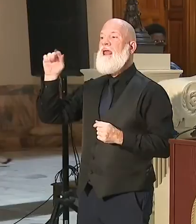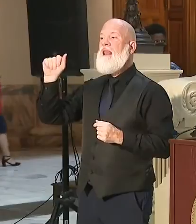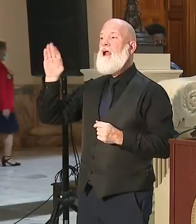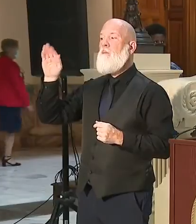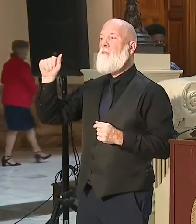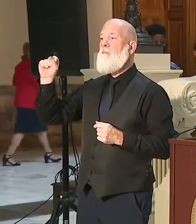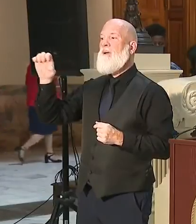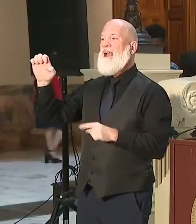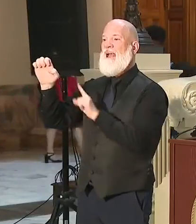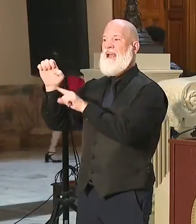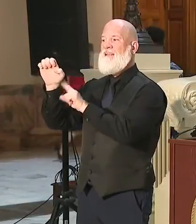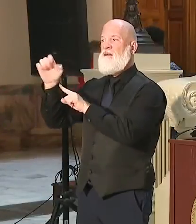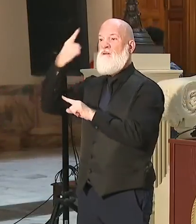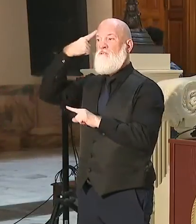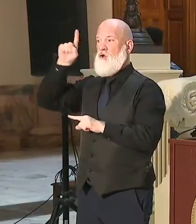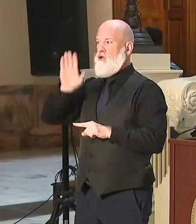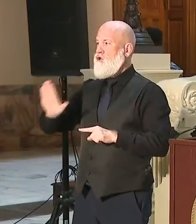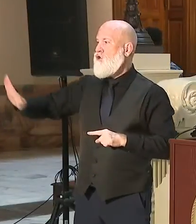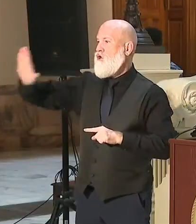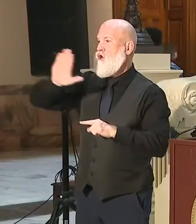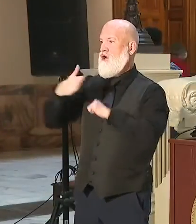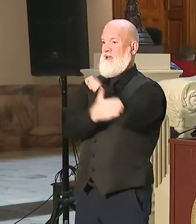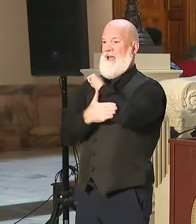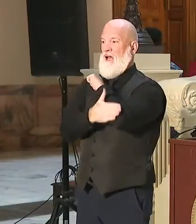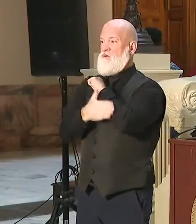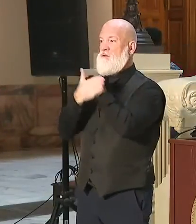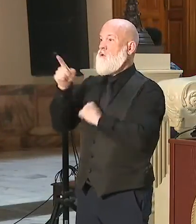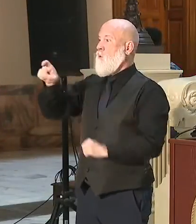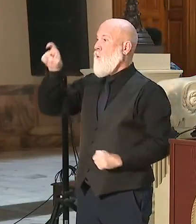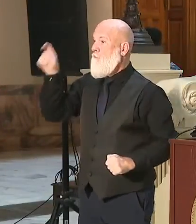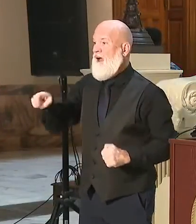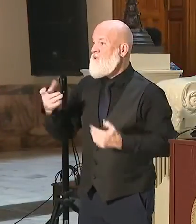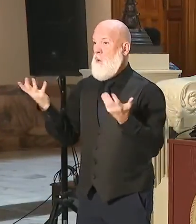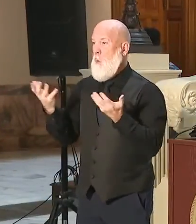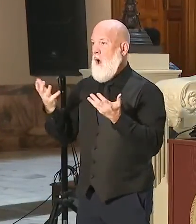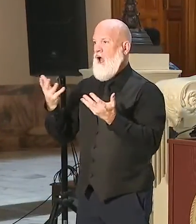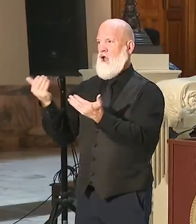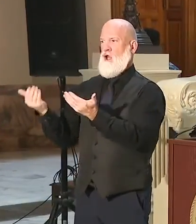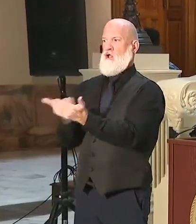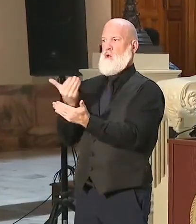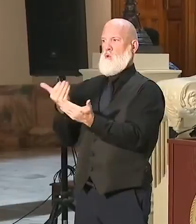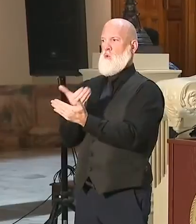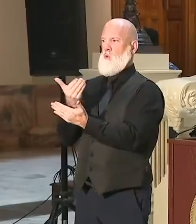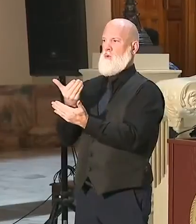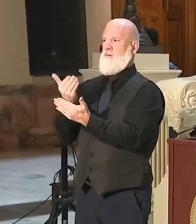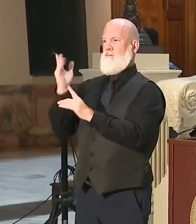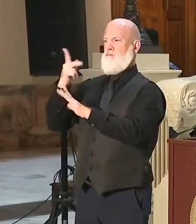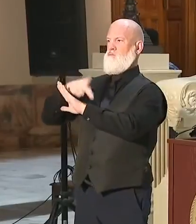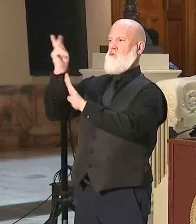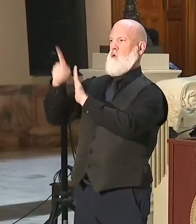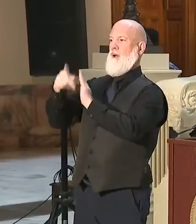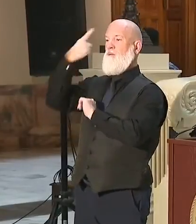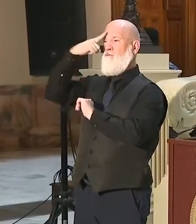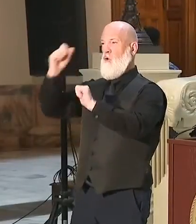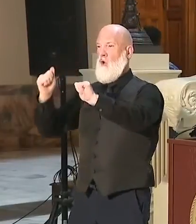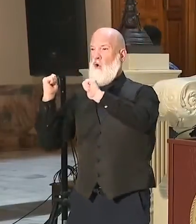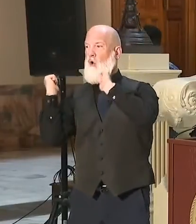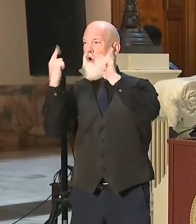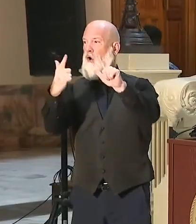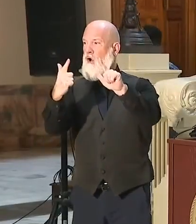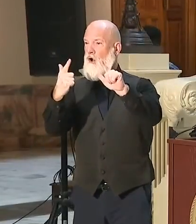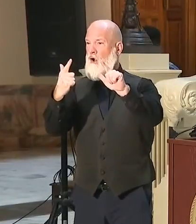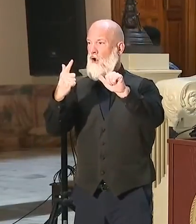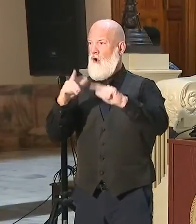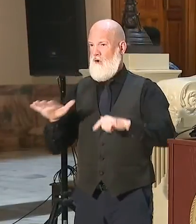new media, not just for your one precinct, but for all of the precincts, okay? So what happened